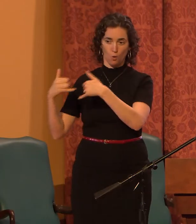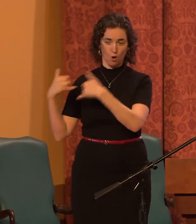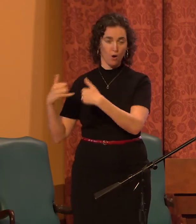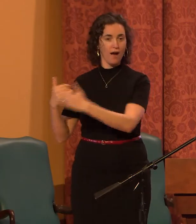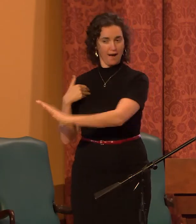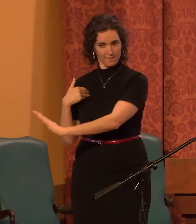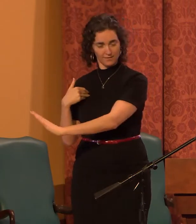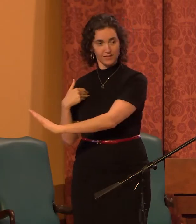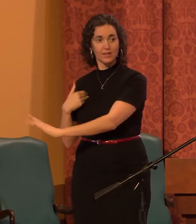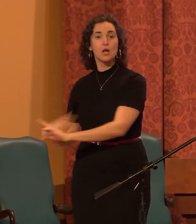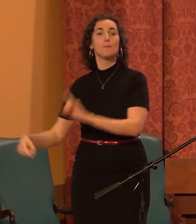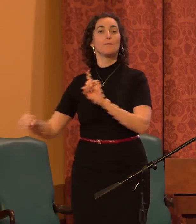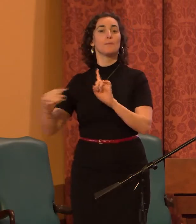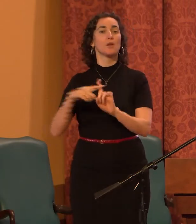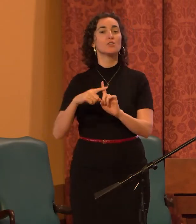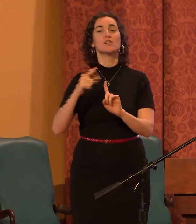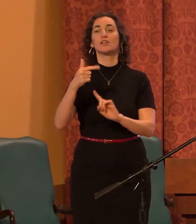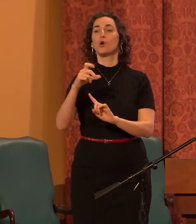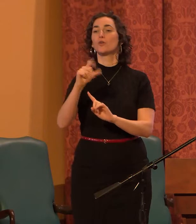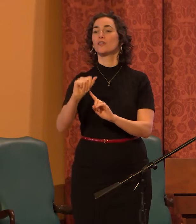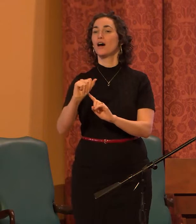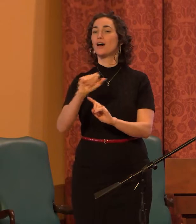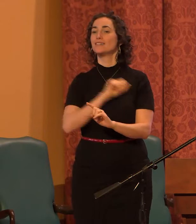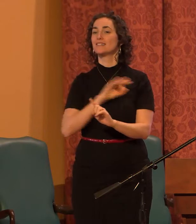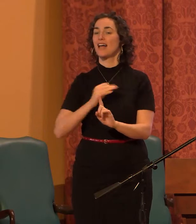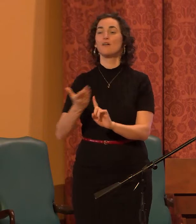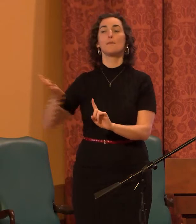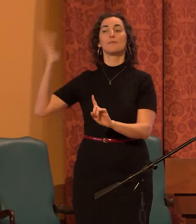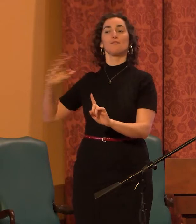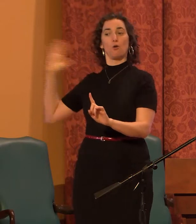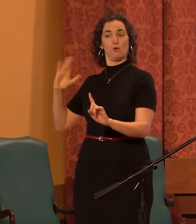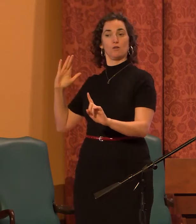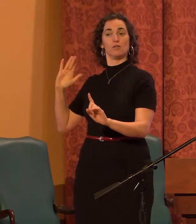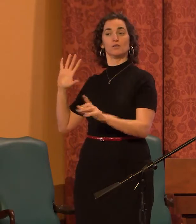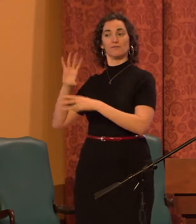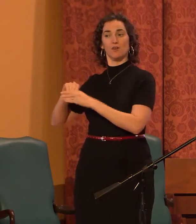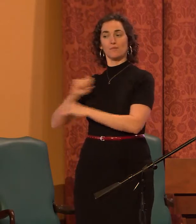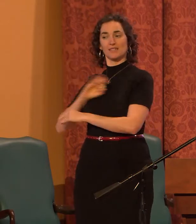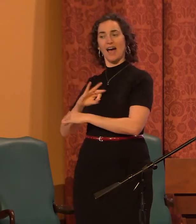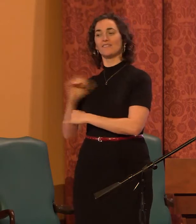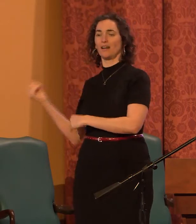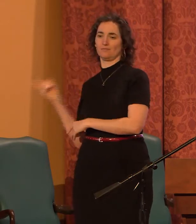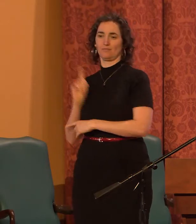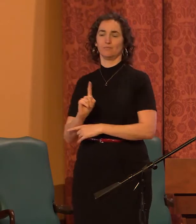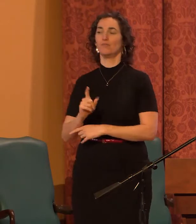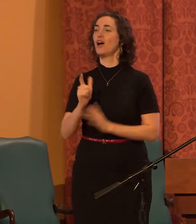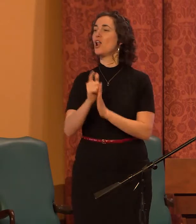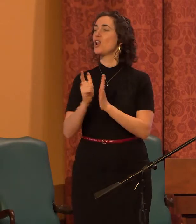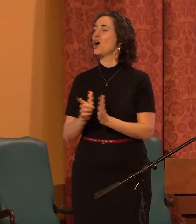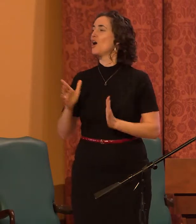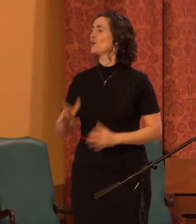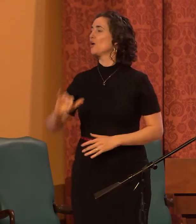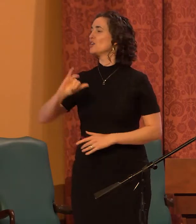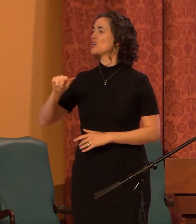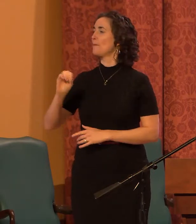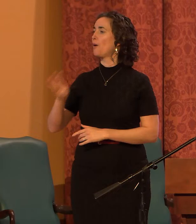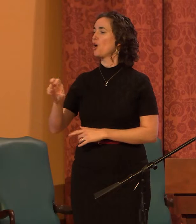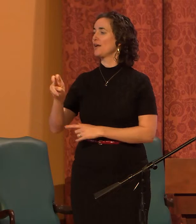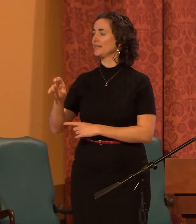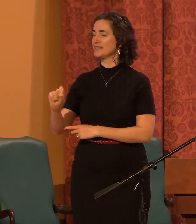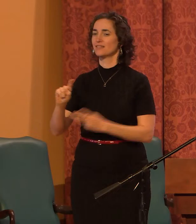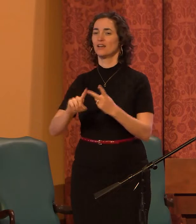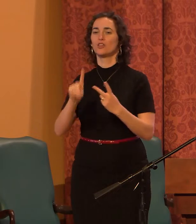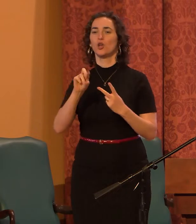we also have past GOLDA staff presenting as well. Attorney Jamar Ennis, Dr.